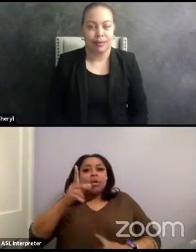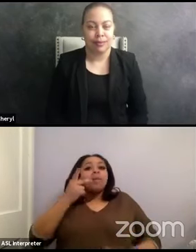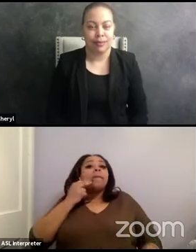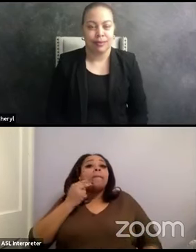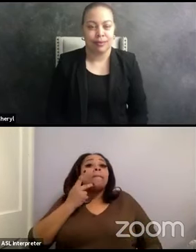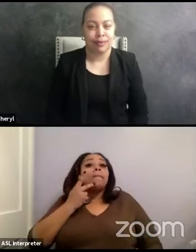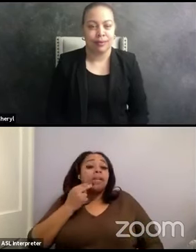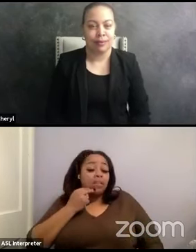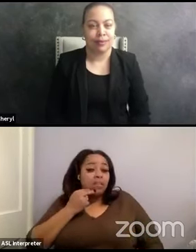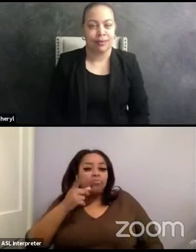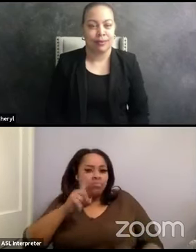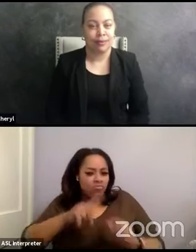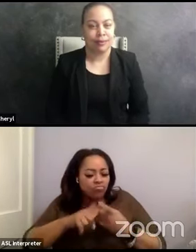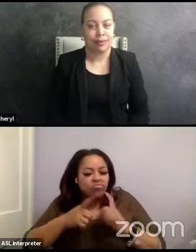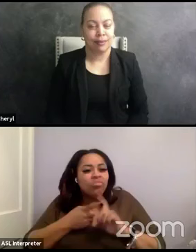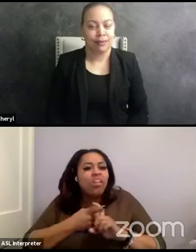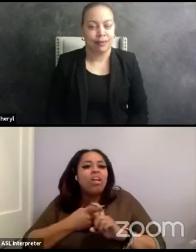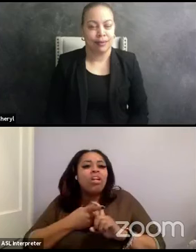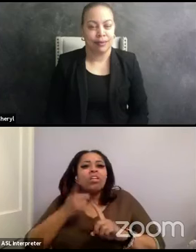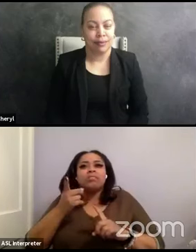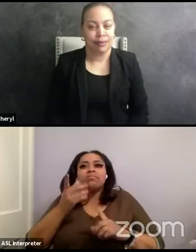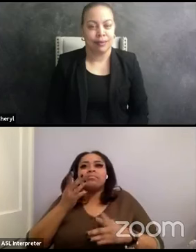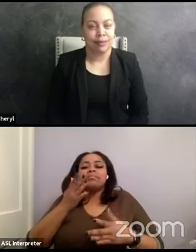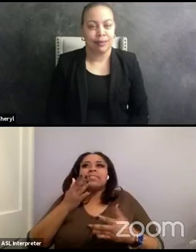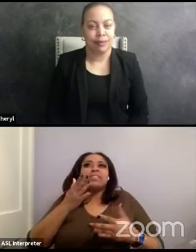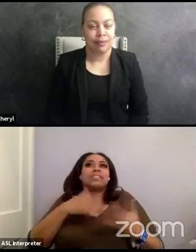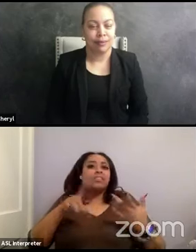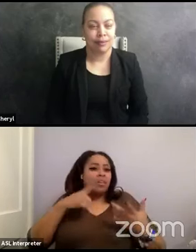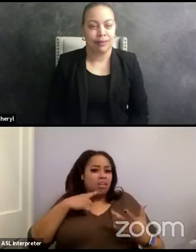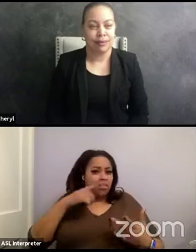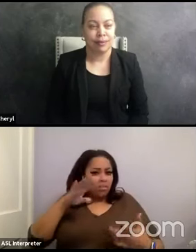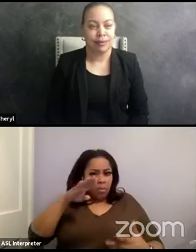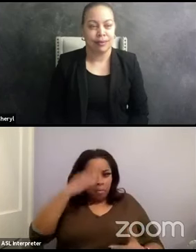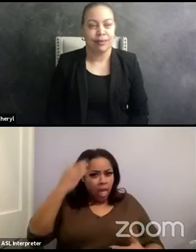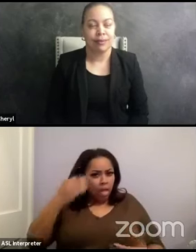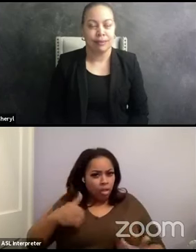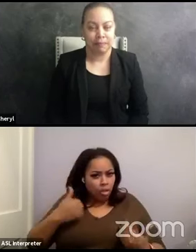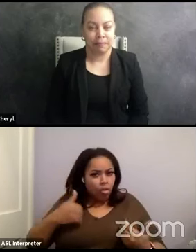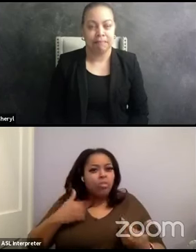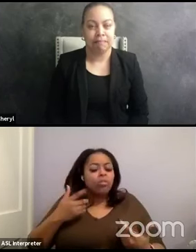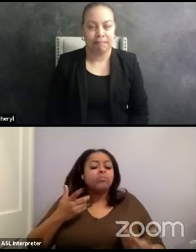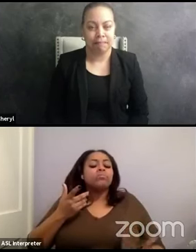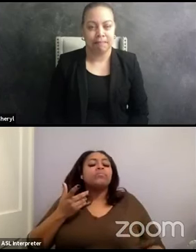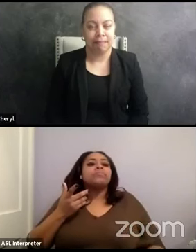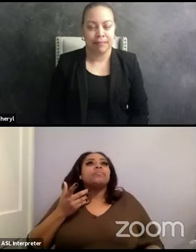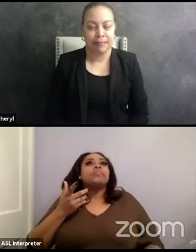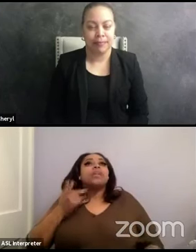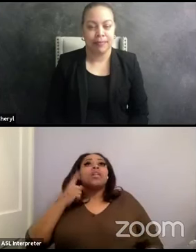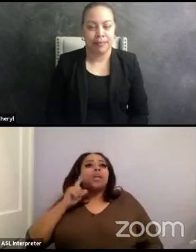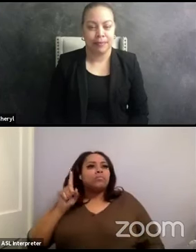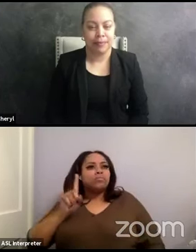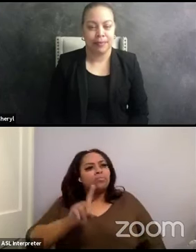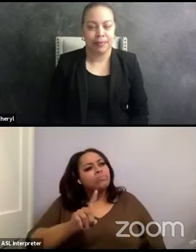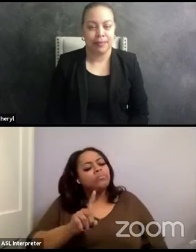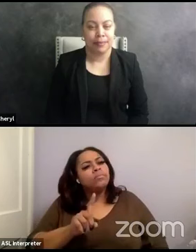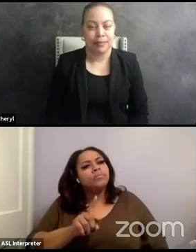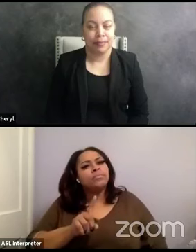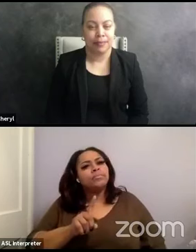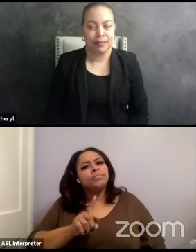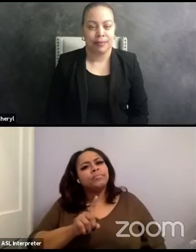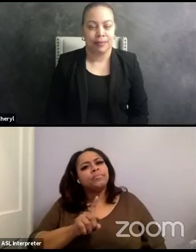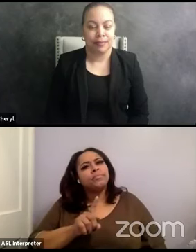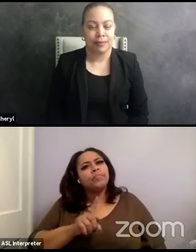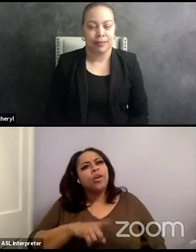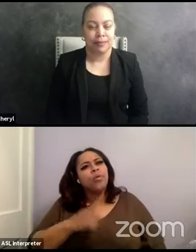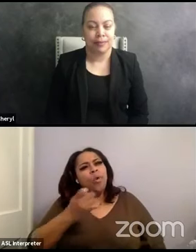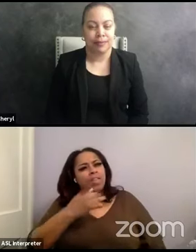friends, and there were some, I don't know, were they black youth or Mhm. were they okay, and that had came, and you were like, one of these